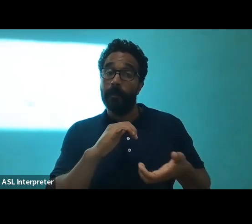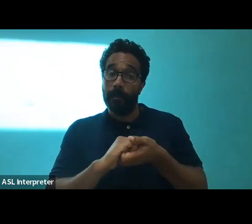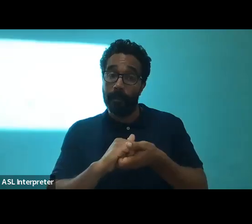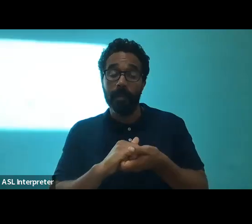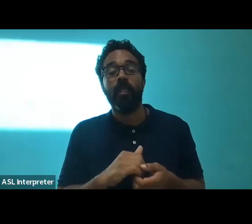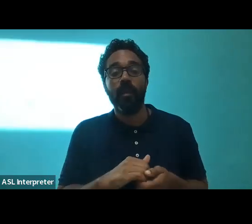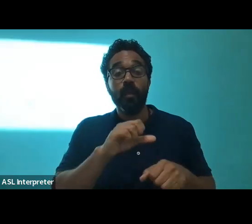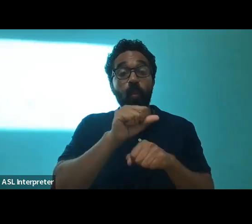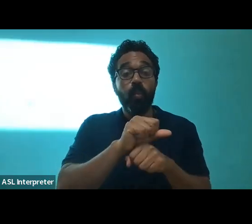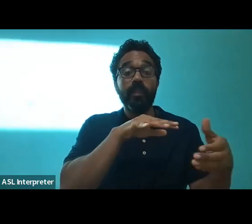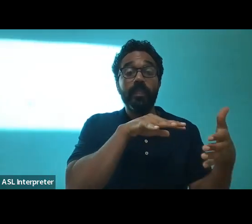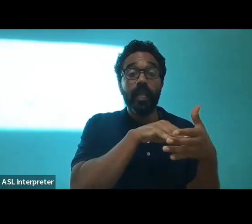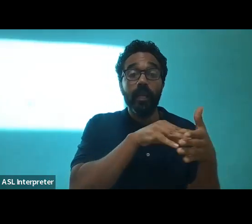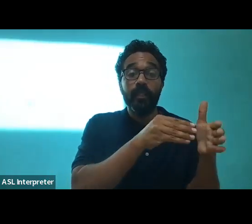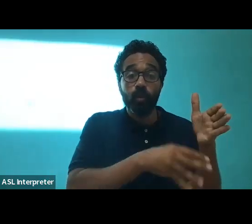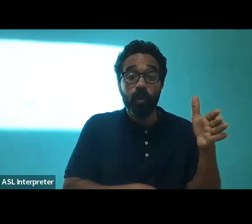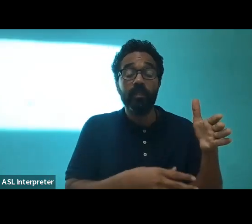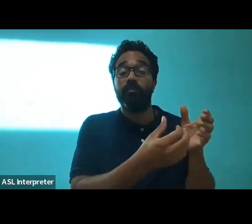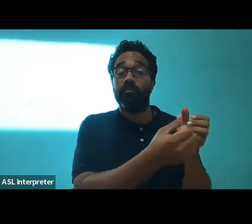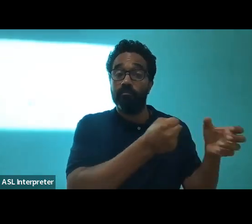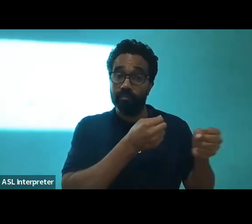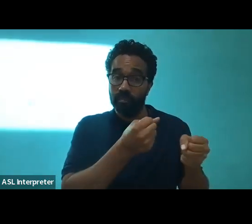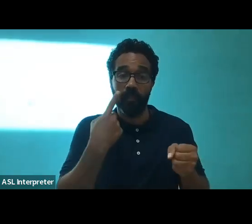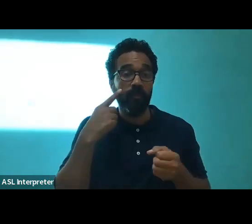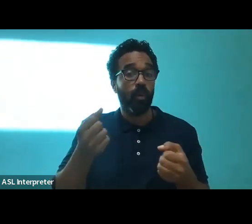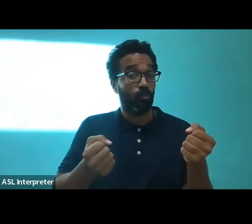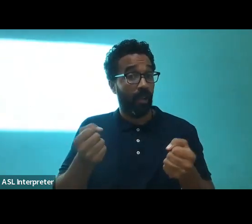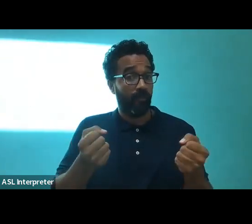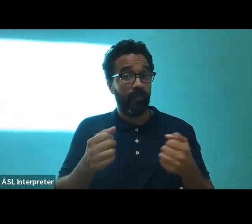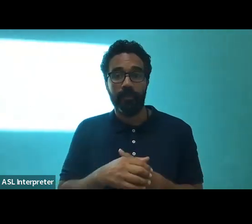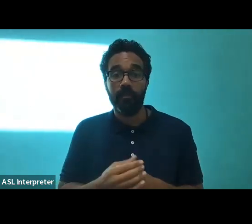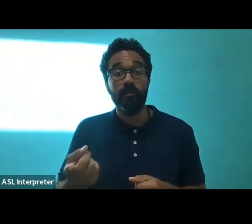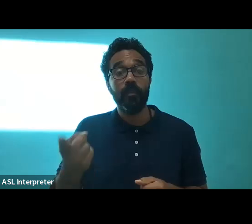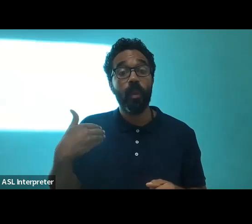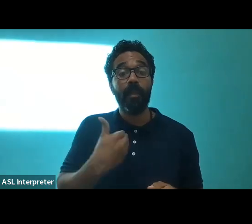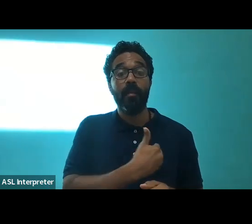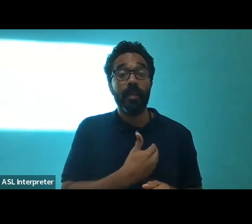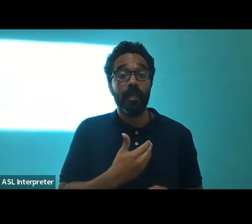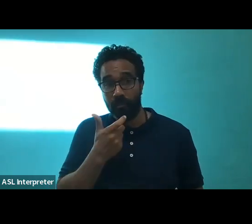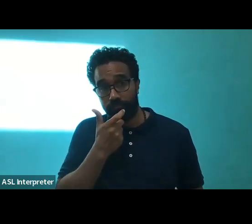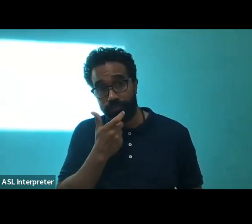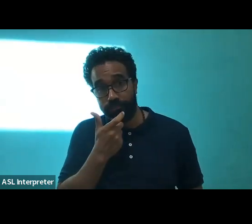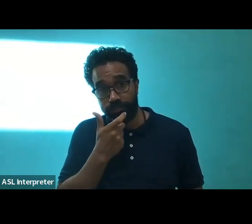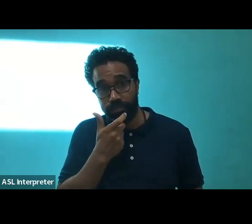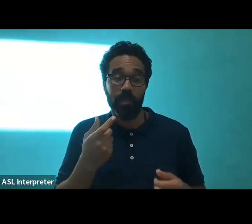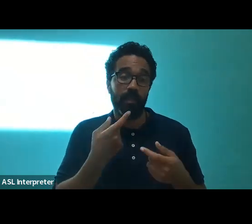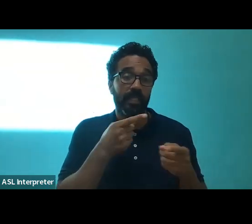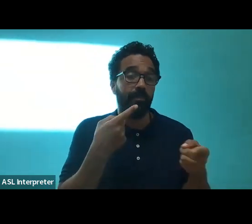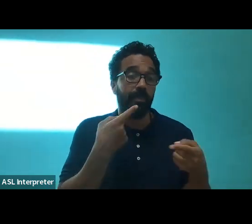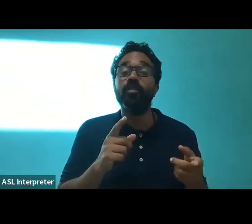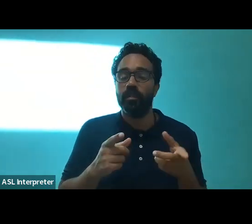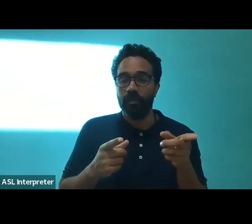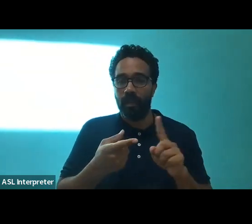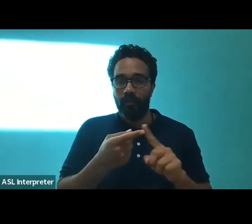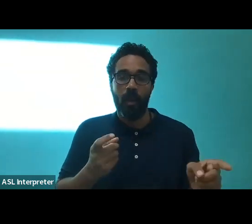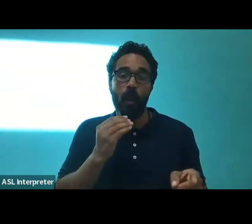study students as drivers. And one of our members then, Skeeter, ran the dispatch from his home. And